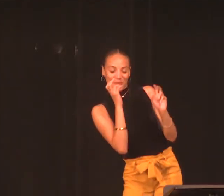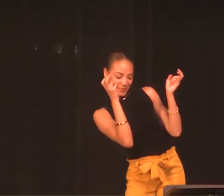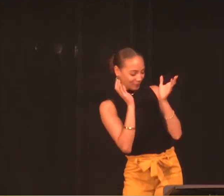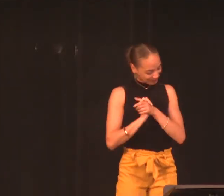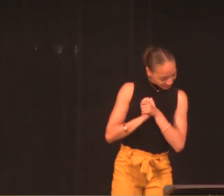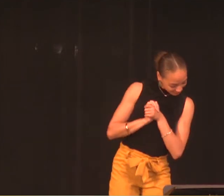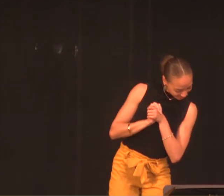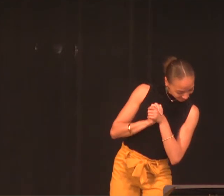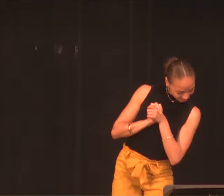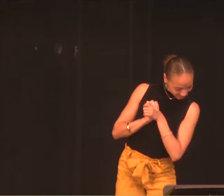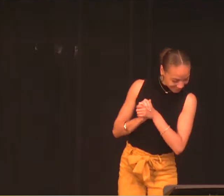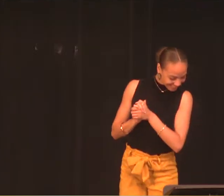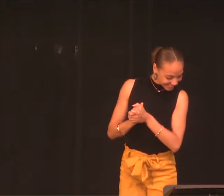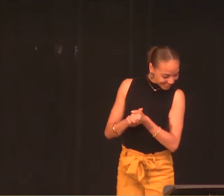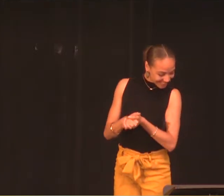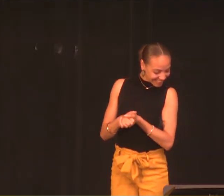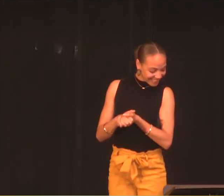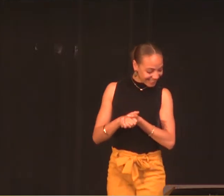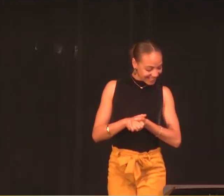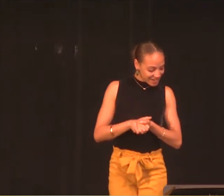it. That's my favorite quote.